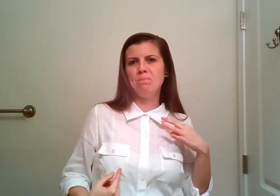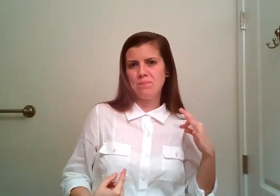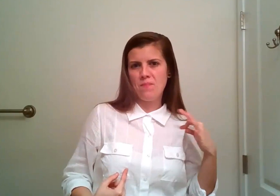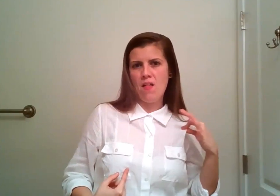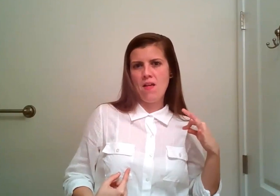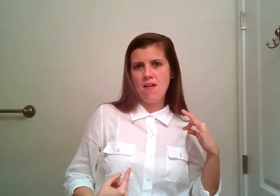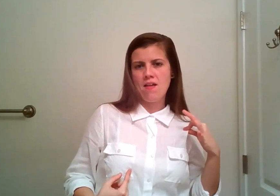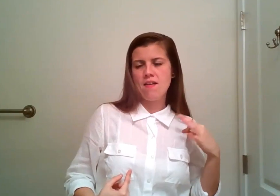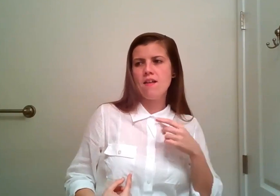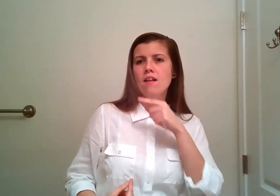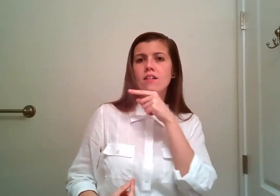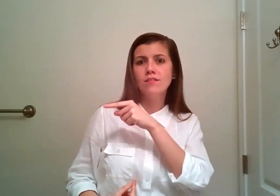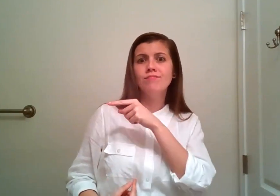and I did get a scholarship,